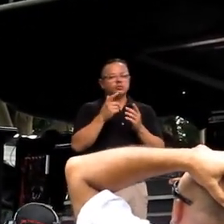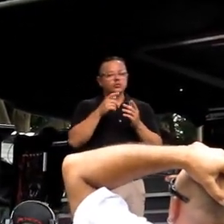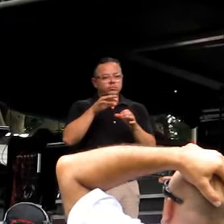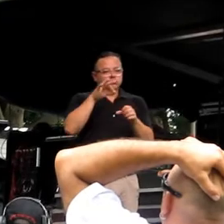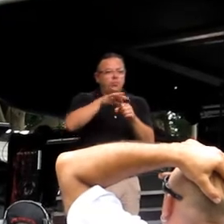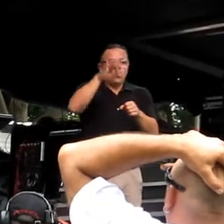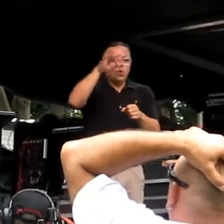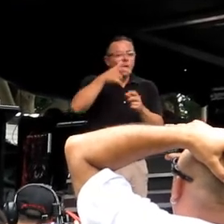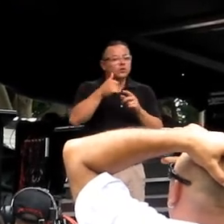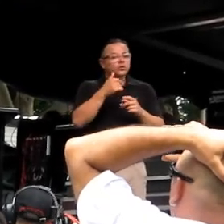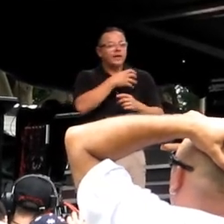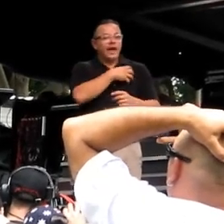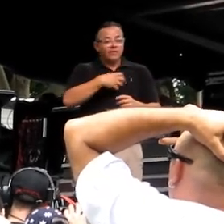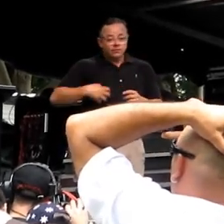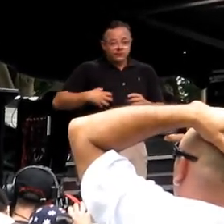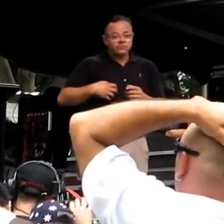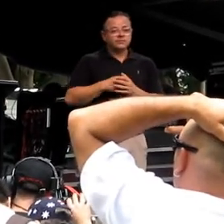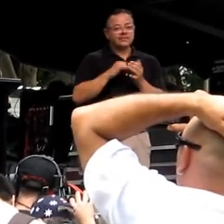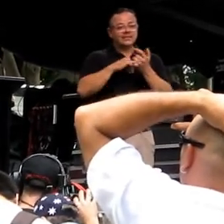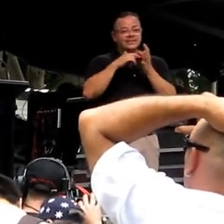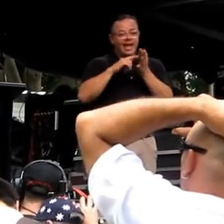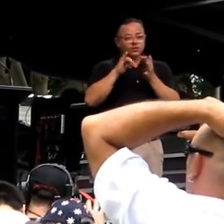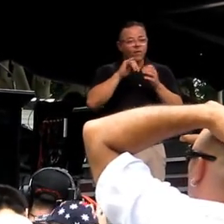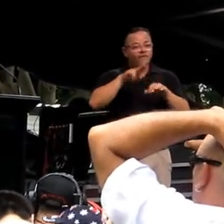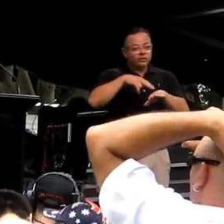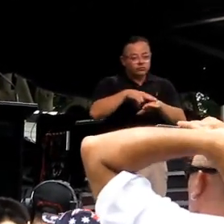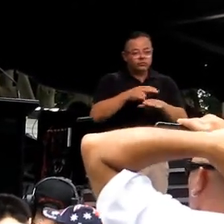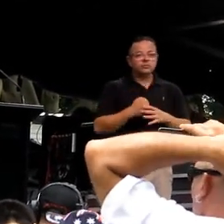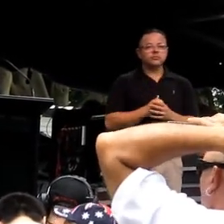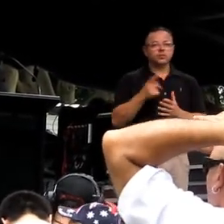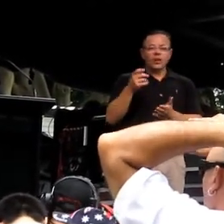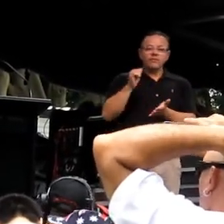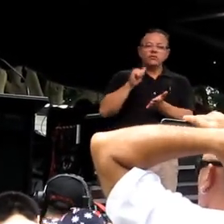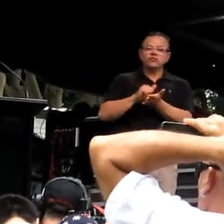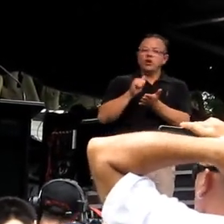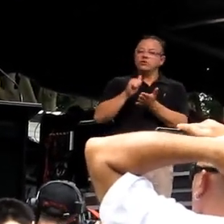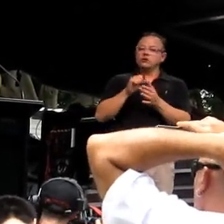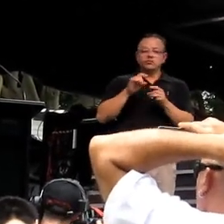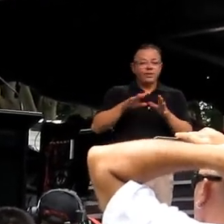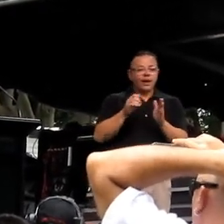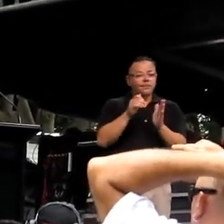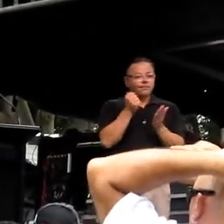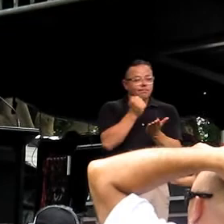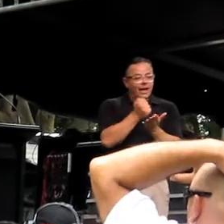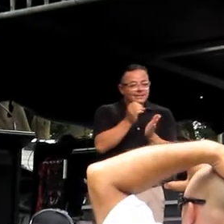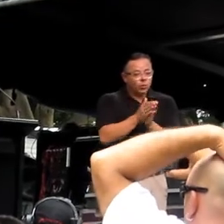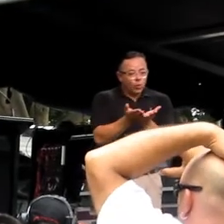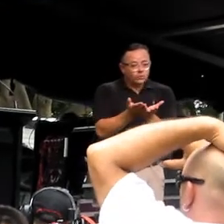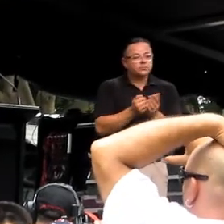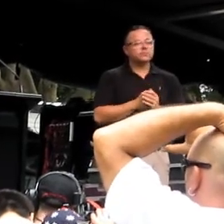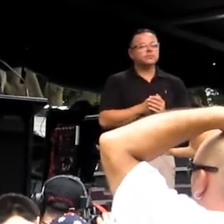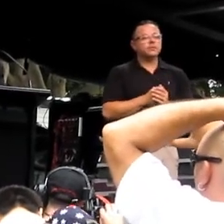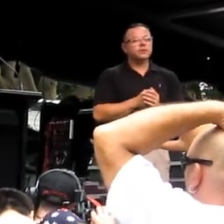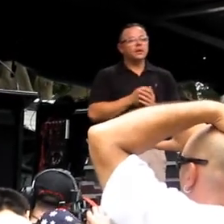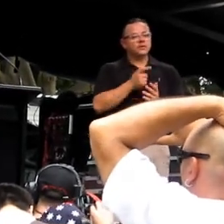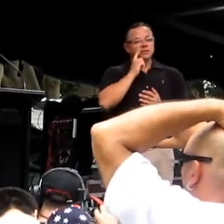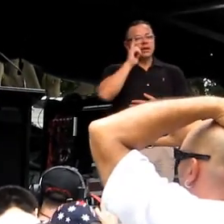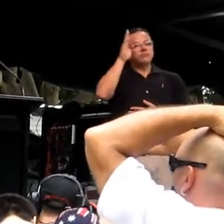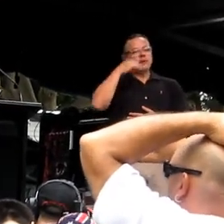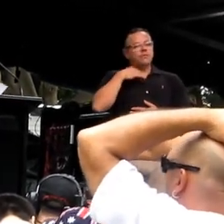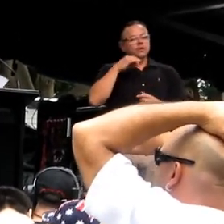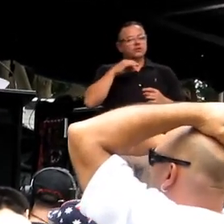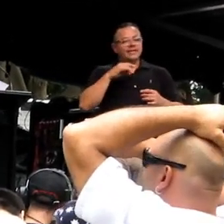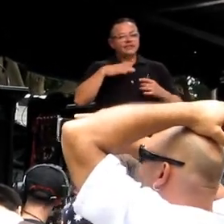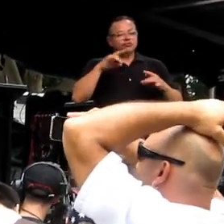to council or to state or federal parliament. You have the right to an Australian passport and to claim